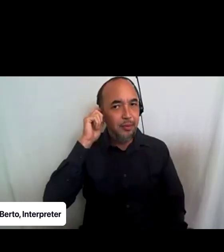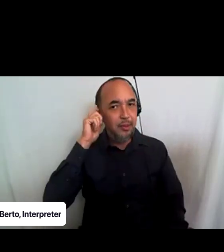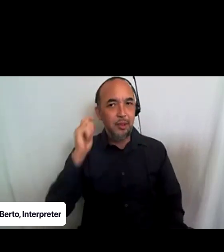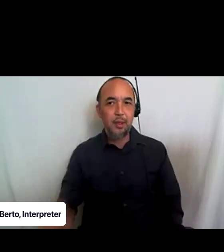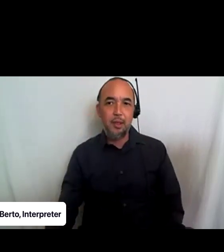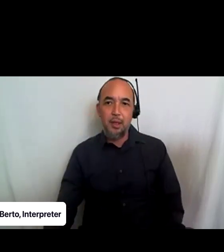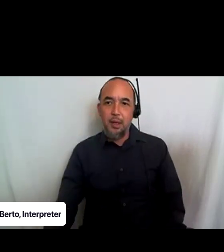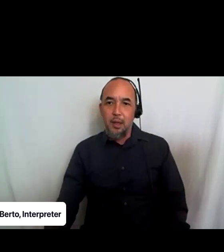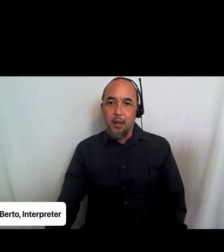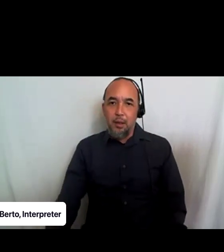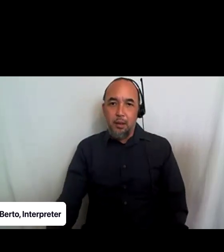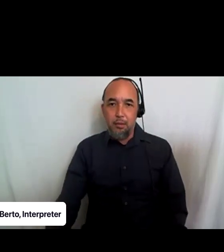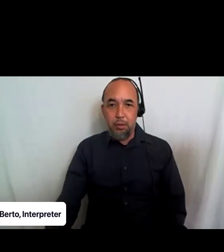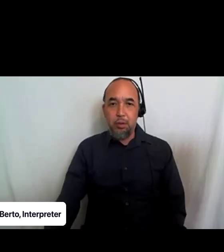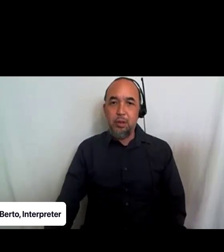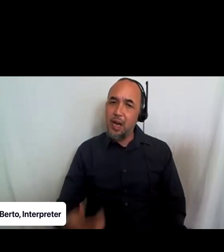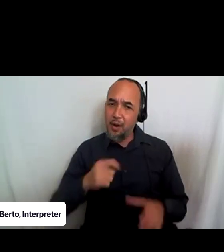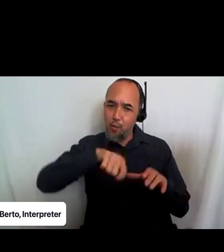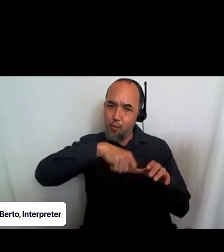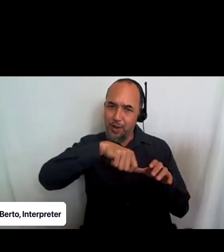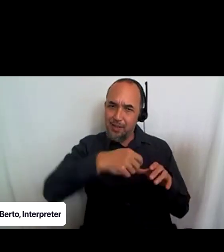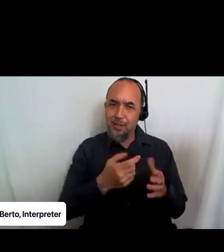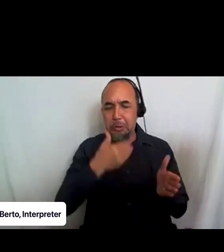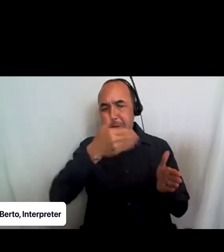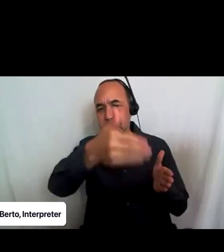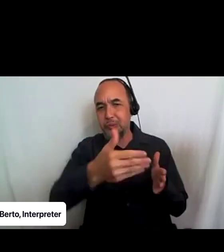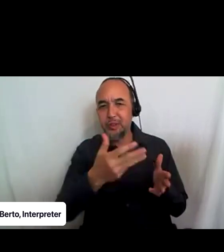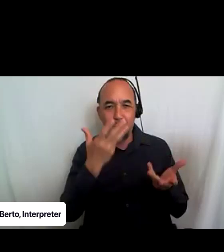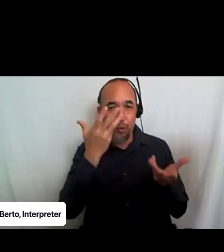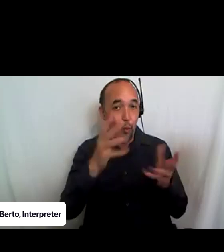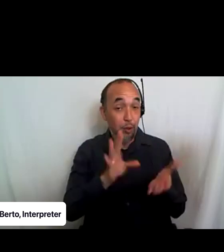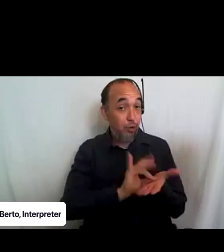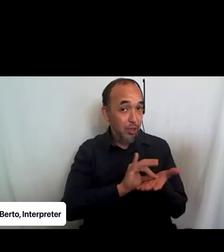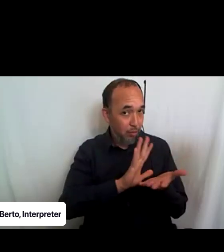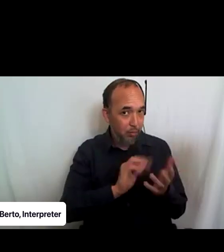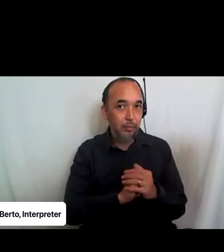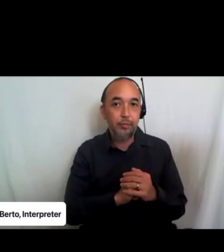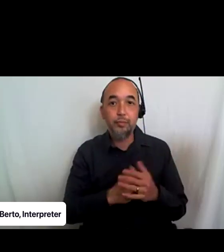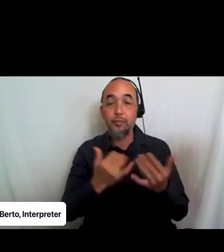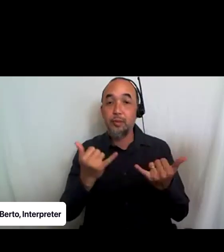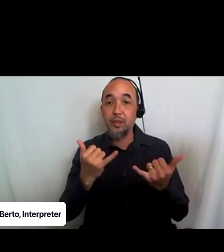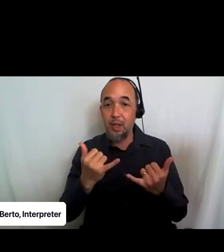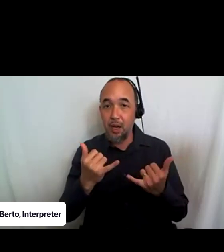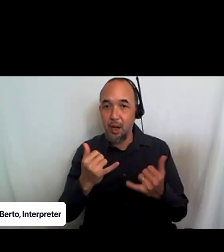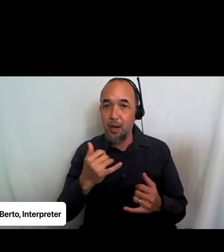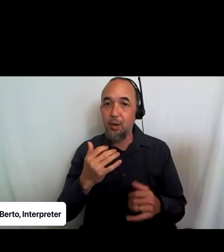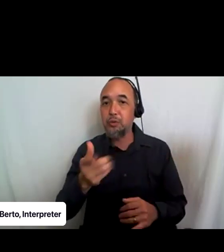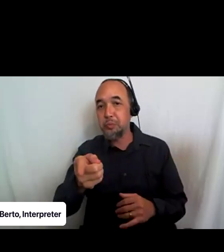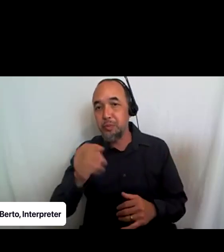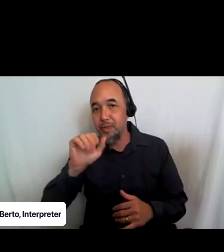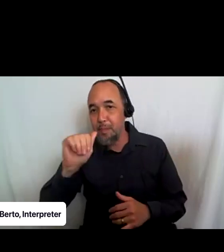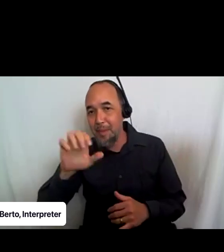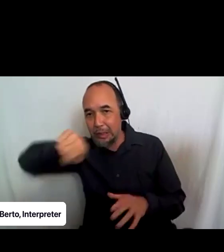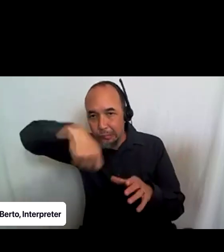And just whisk it from time to time so it doesn't stick to the bottom of the pot. Now, my pasta is boiling. I'm just going to give it a stir with a fork again, just so it doesn't all clump and